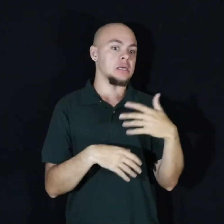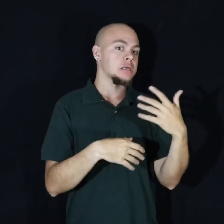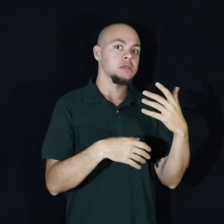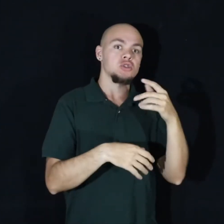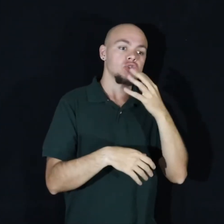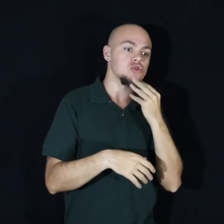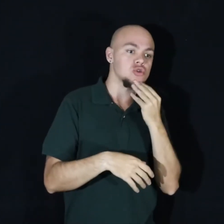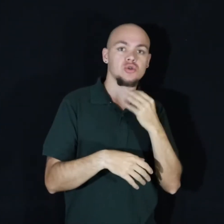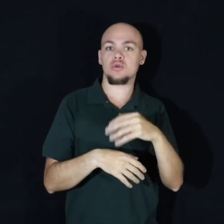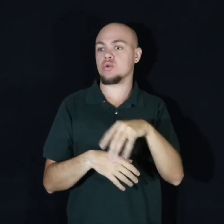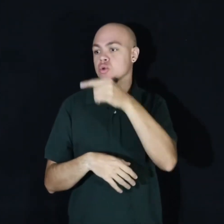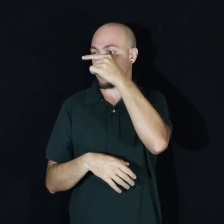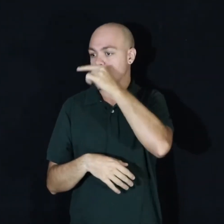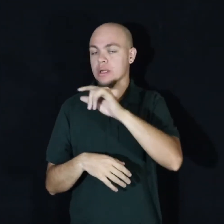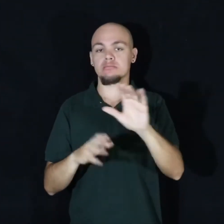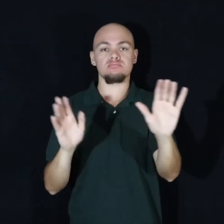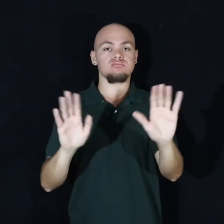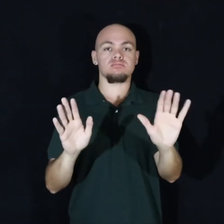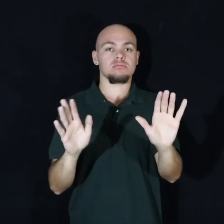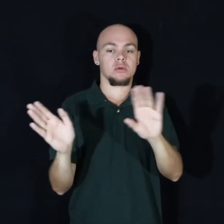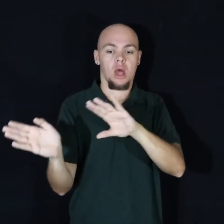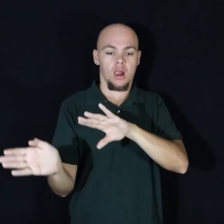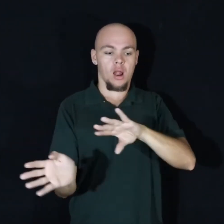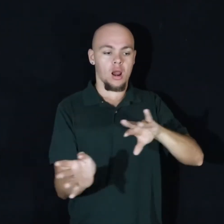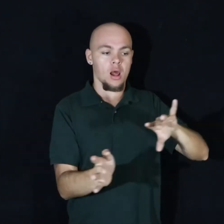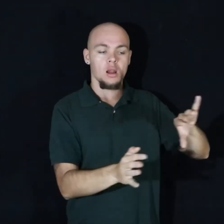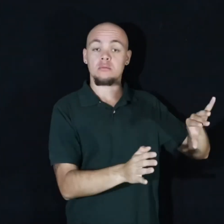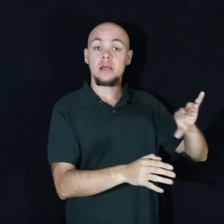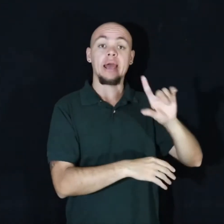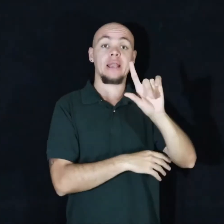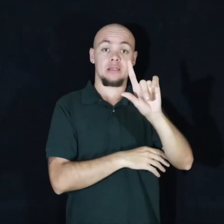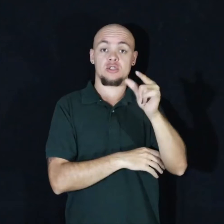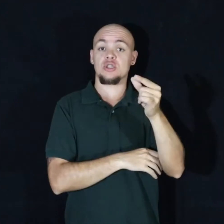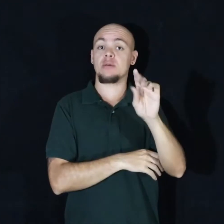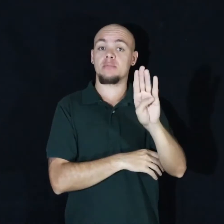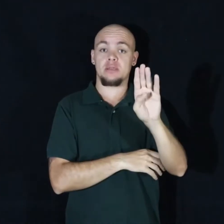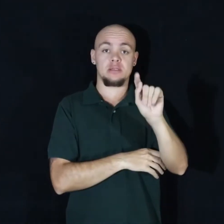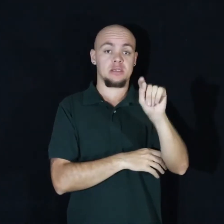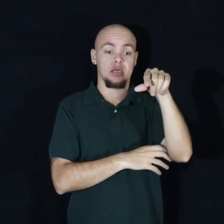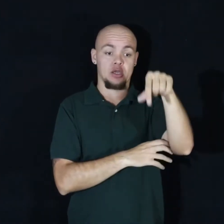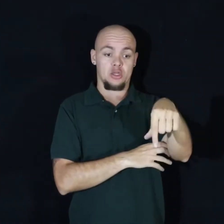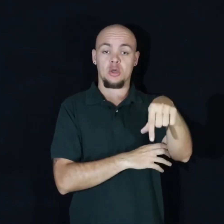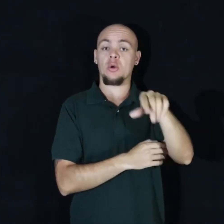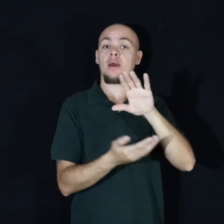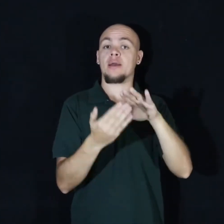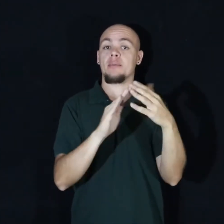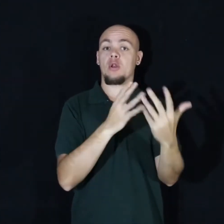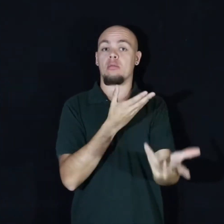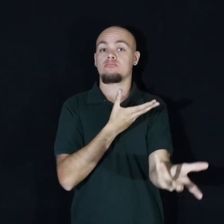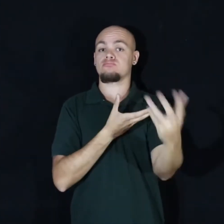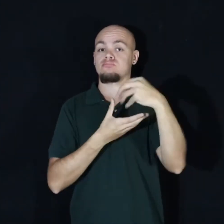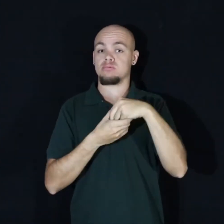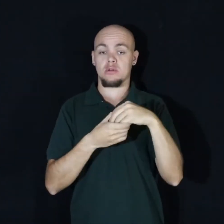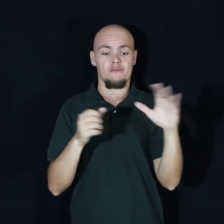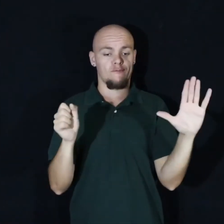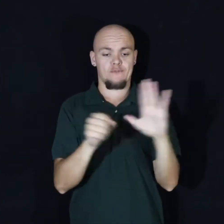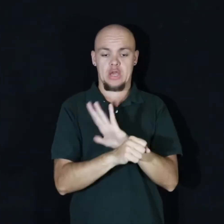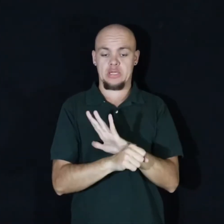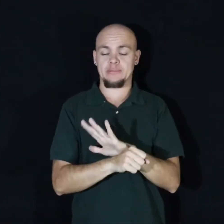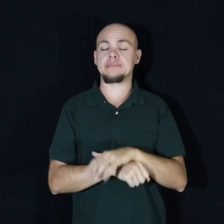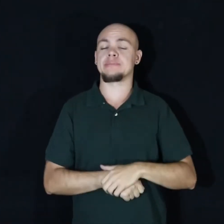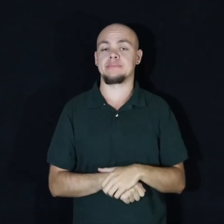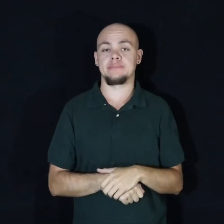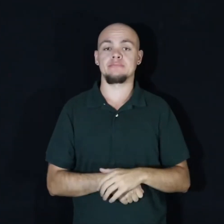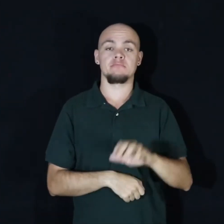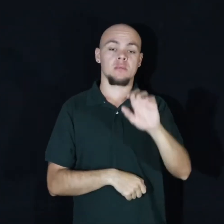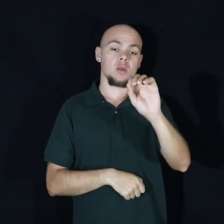There's no slave, there's no free, there's no Jew, there's no Greek, there's no male, there's no female, and we are fully inclusive of the LGBTQ community.